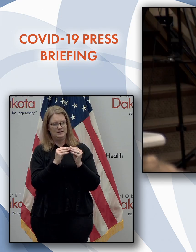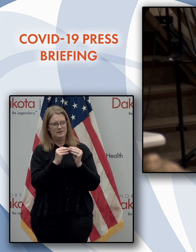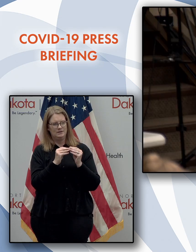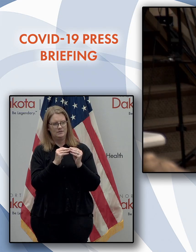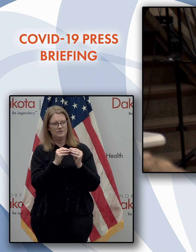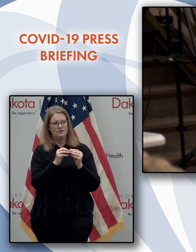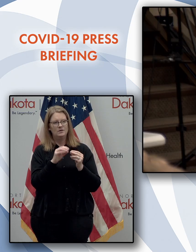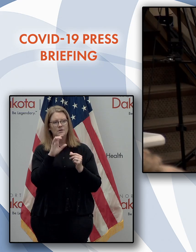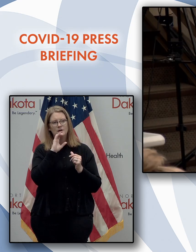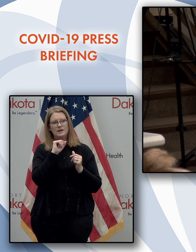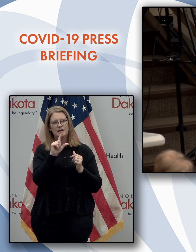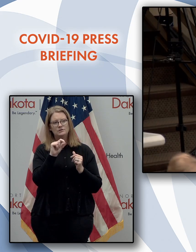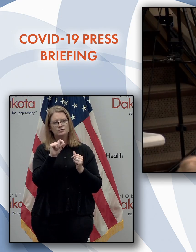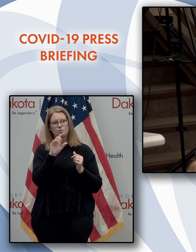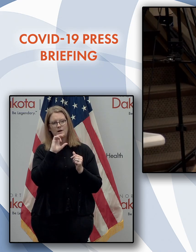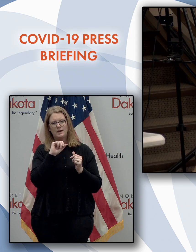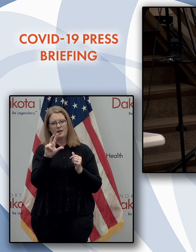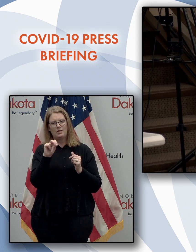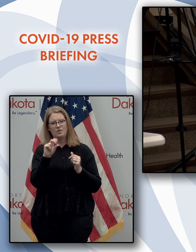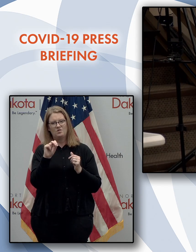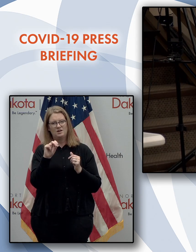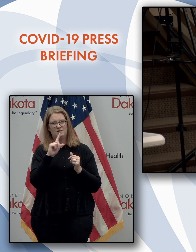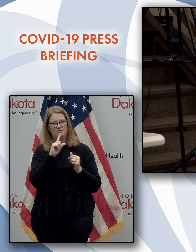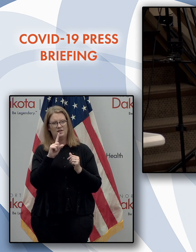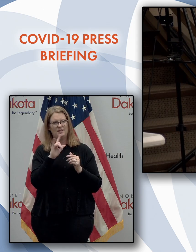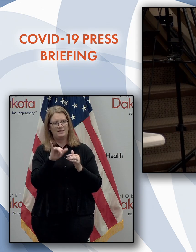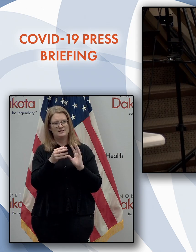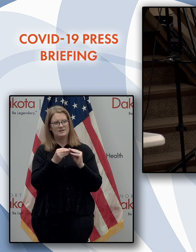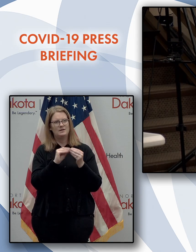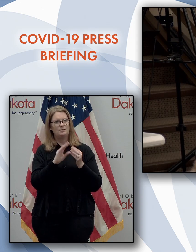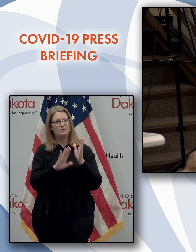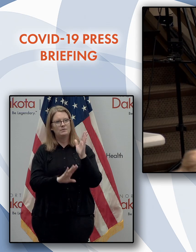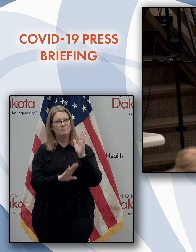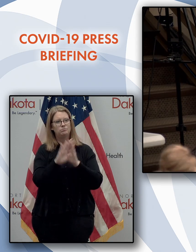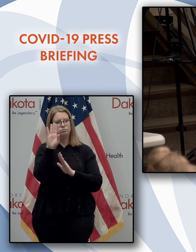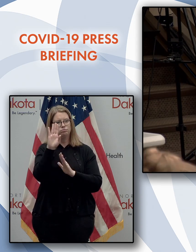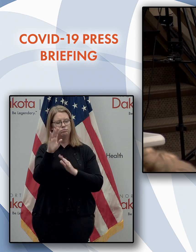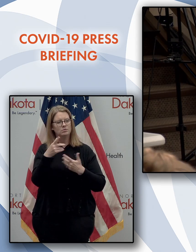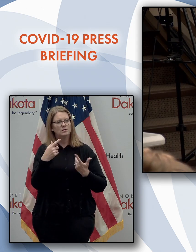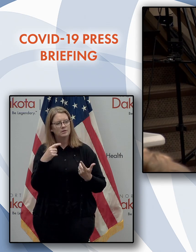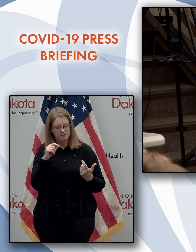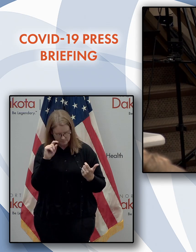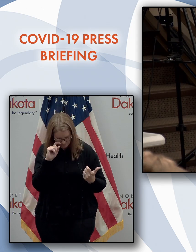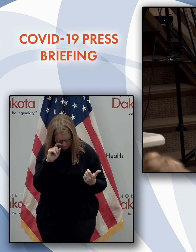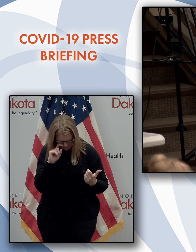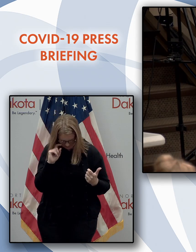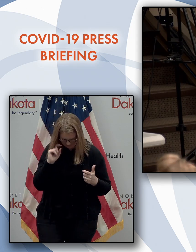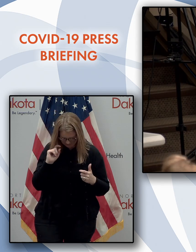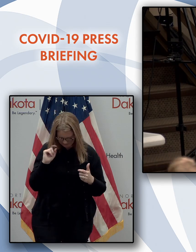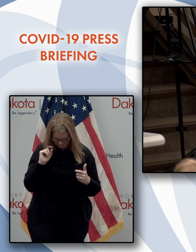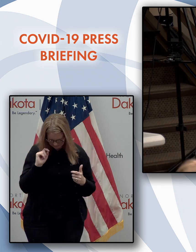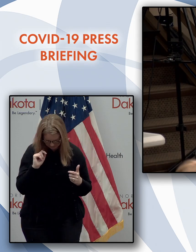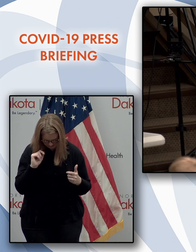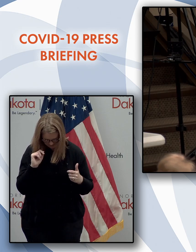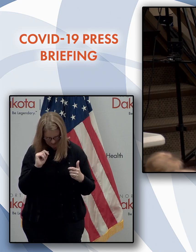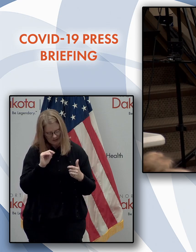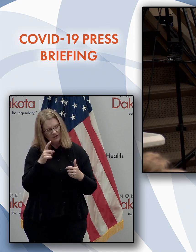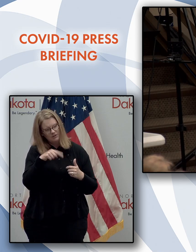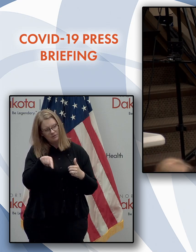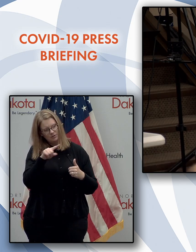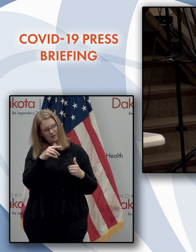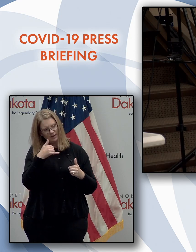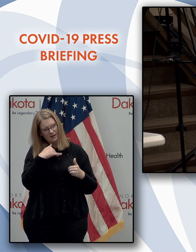30 somethings. And they talked about special messages for people in that age group. Do you have